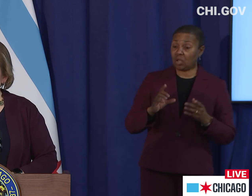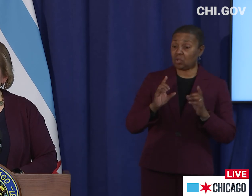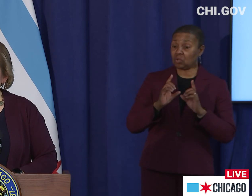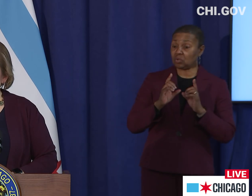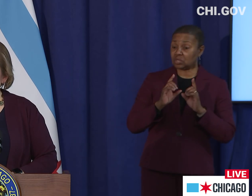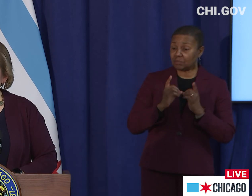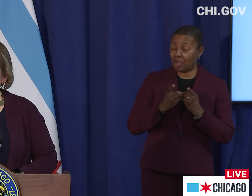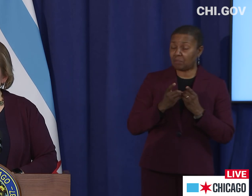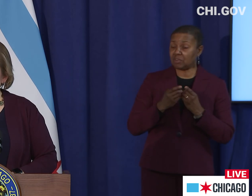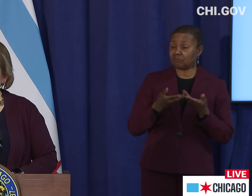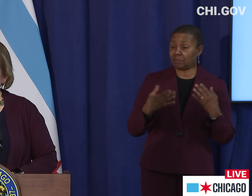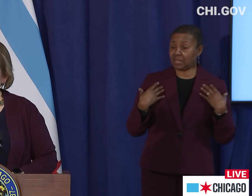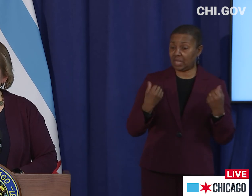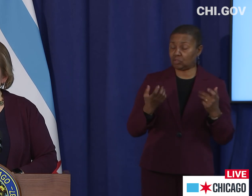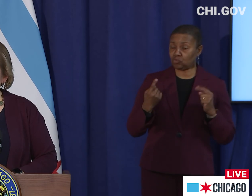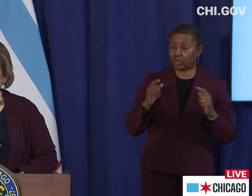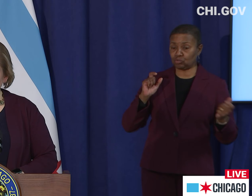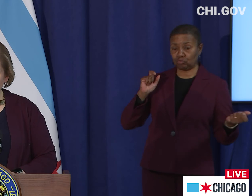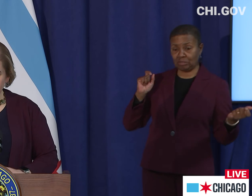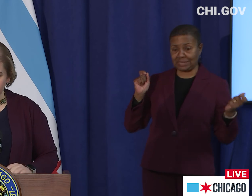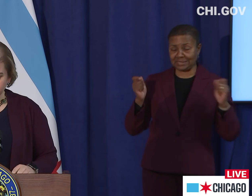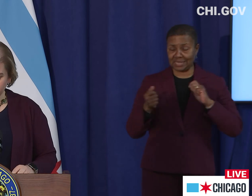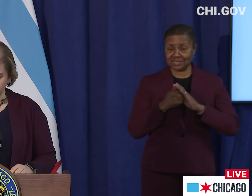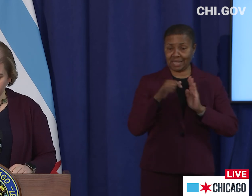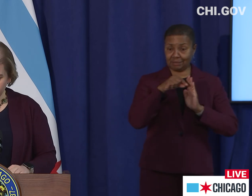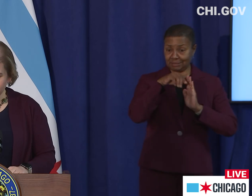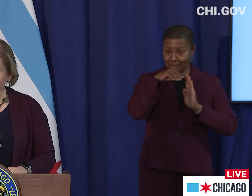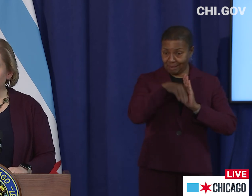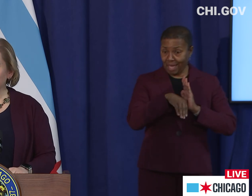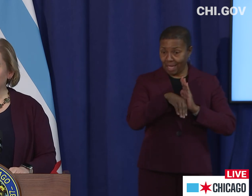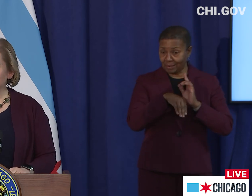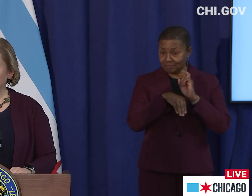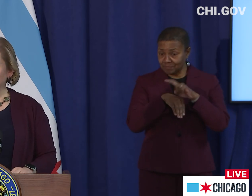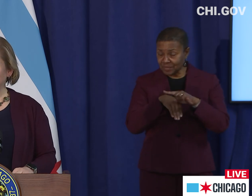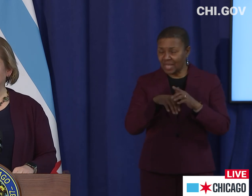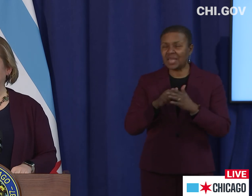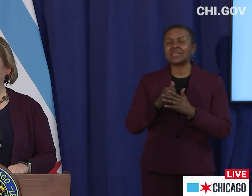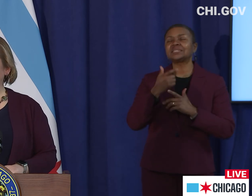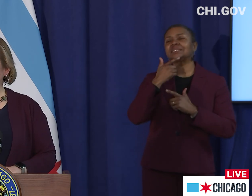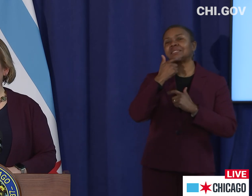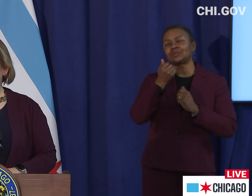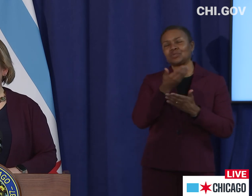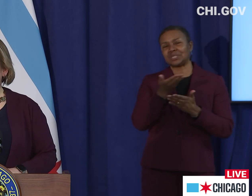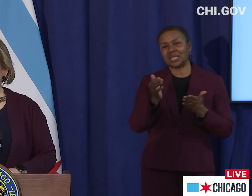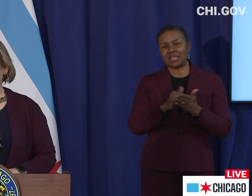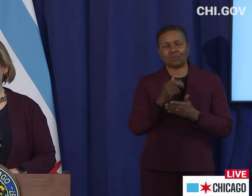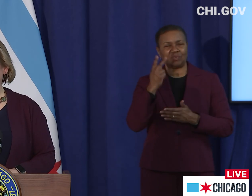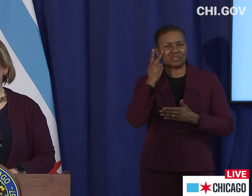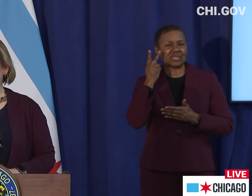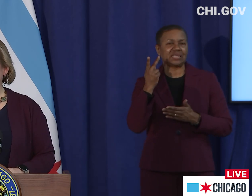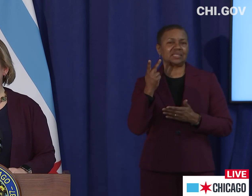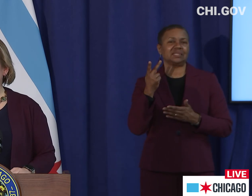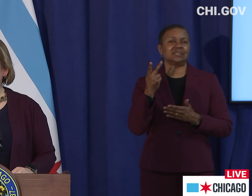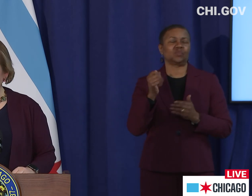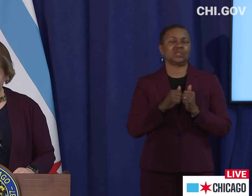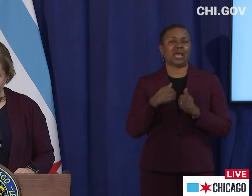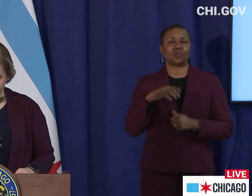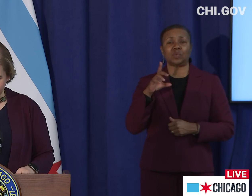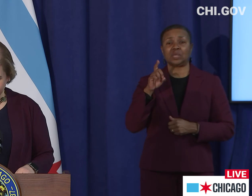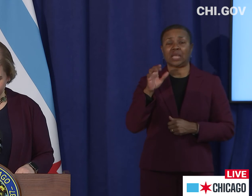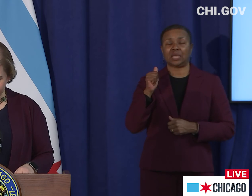Public Health doing anything to reverse that decline? So this is one of the most interesting things that we've seen in the data here.